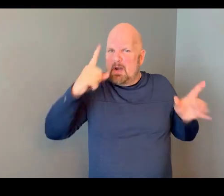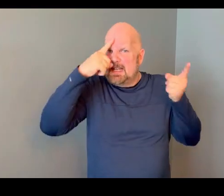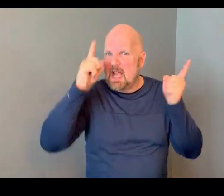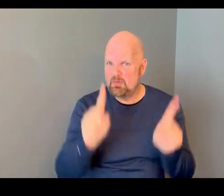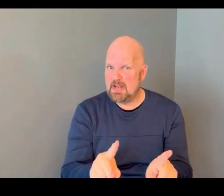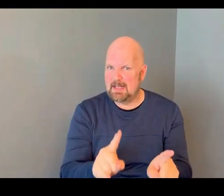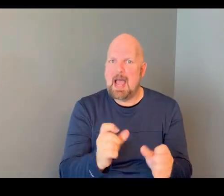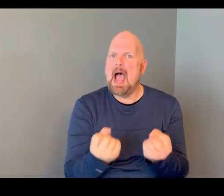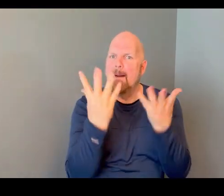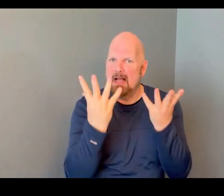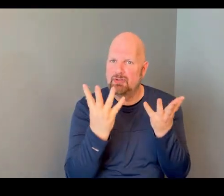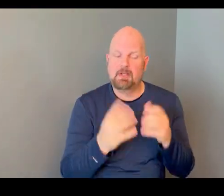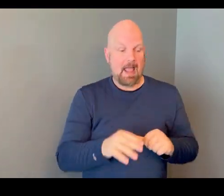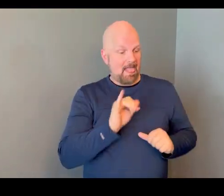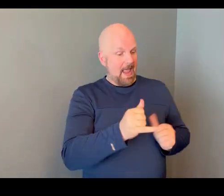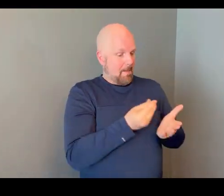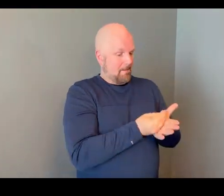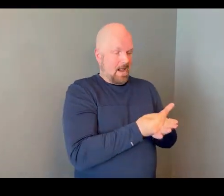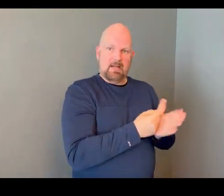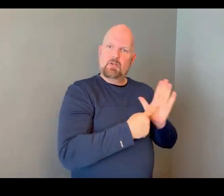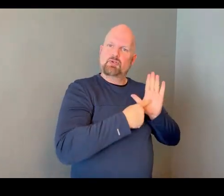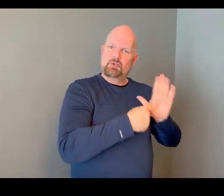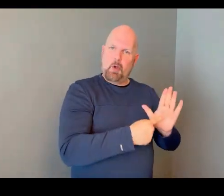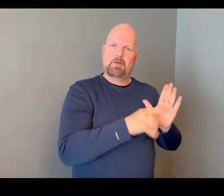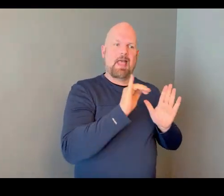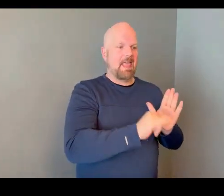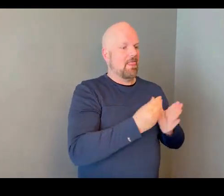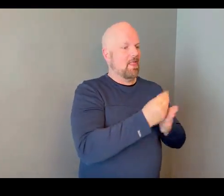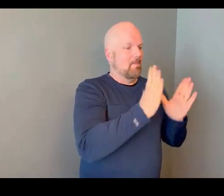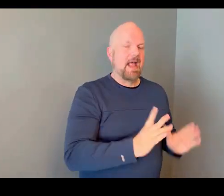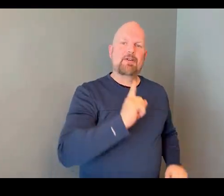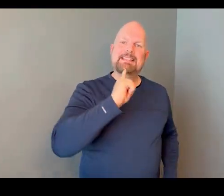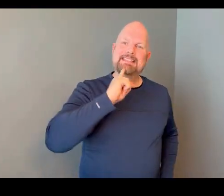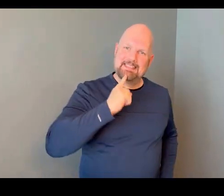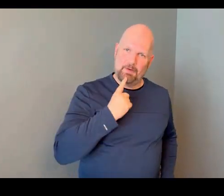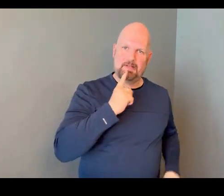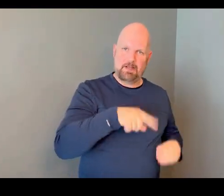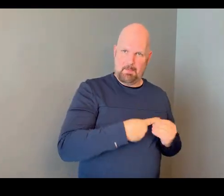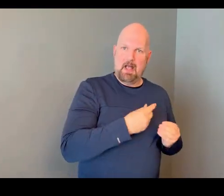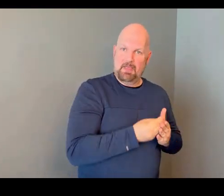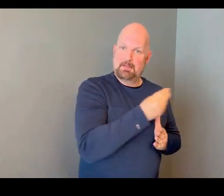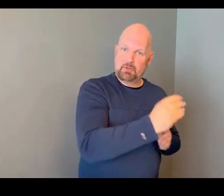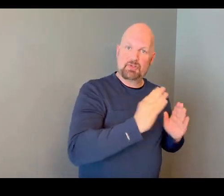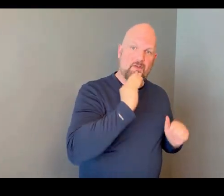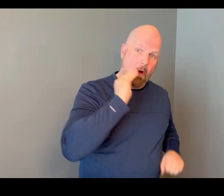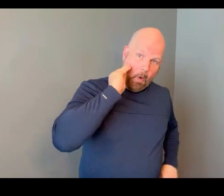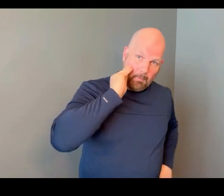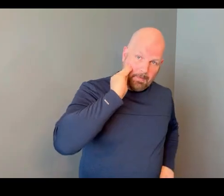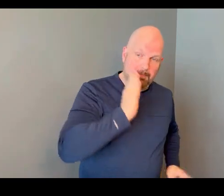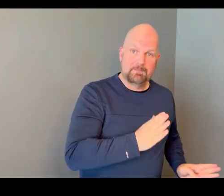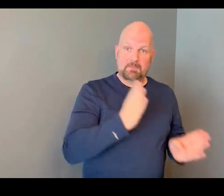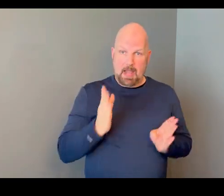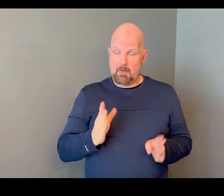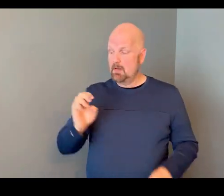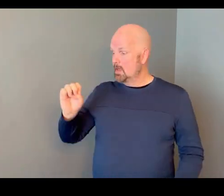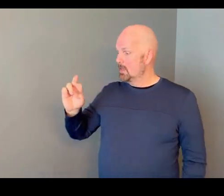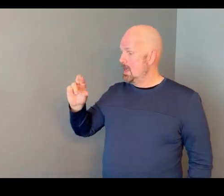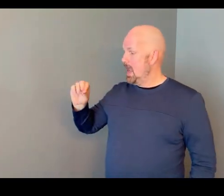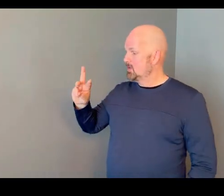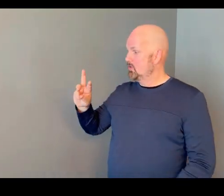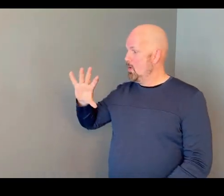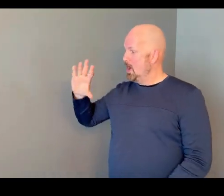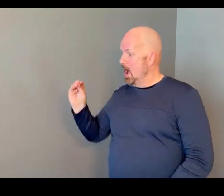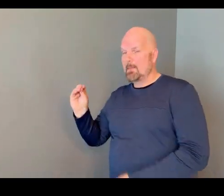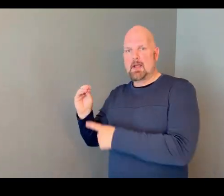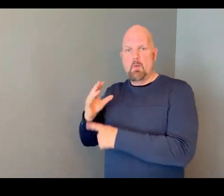of money, and the money represents that the buyer is serious about purchasing the home. At that time, the escrow company holds on